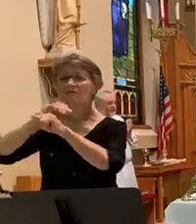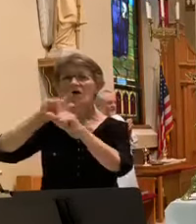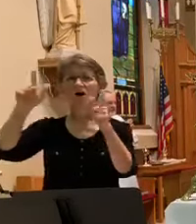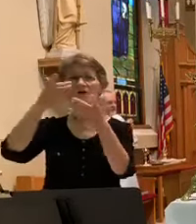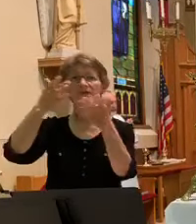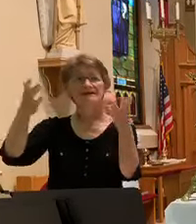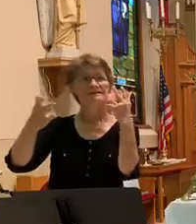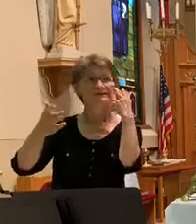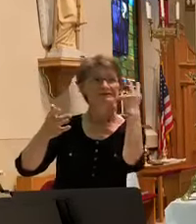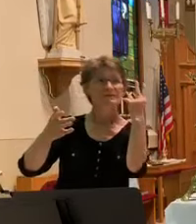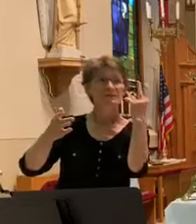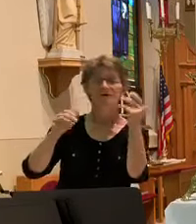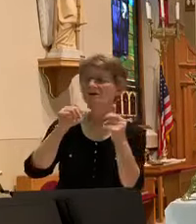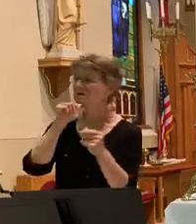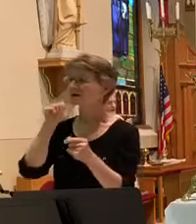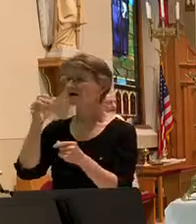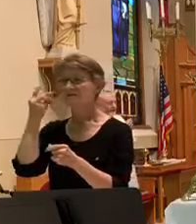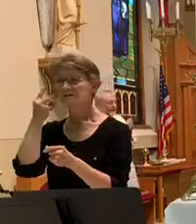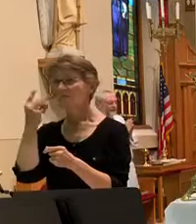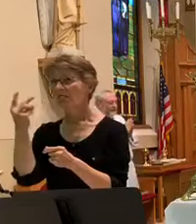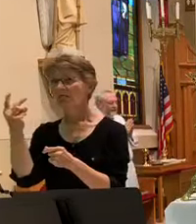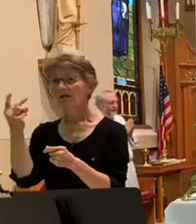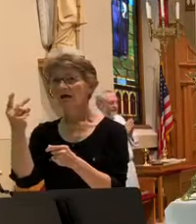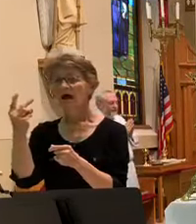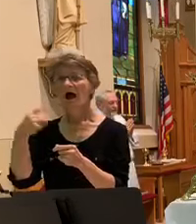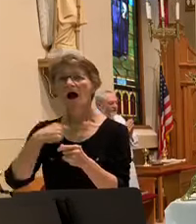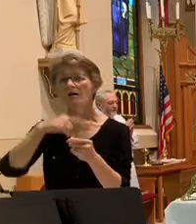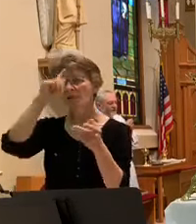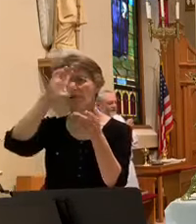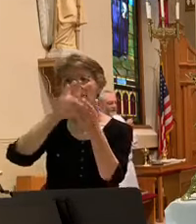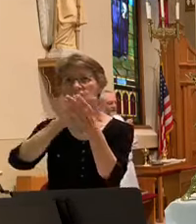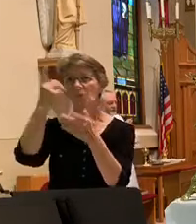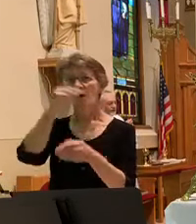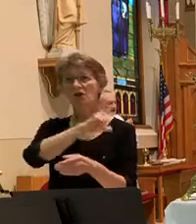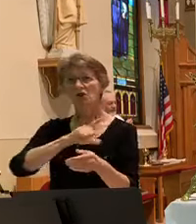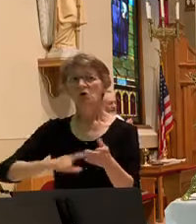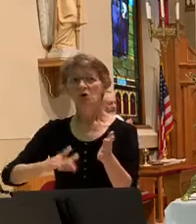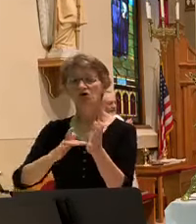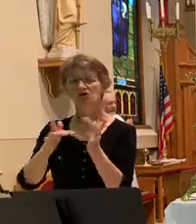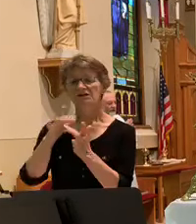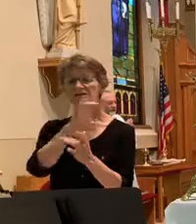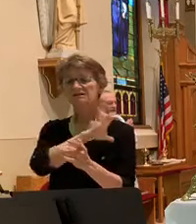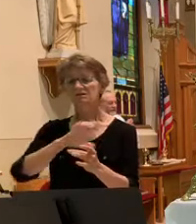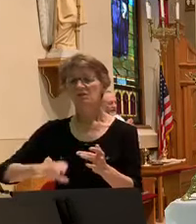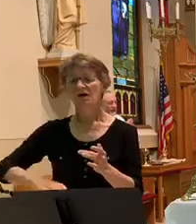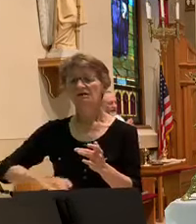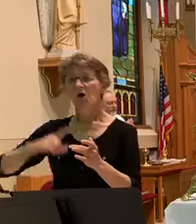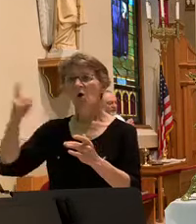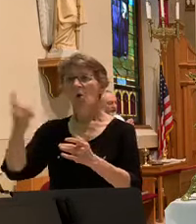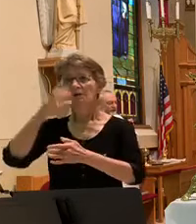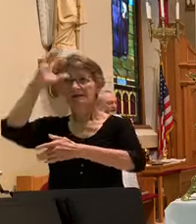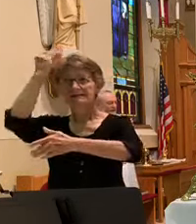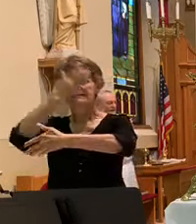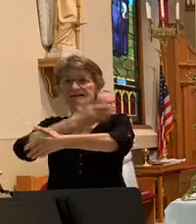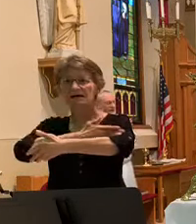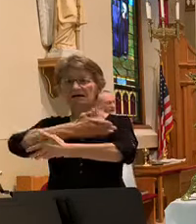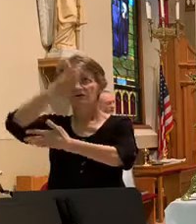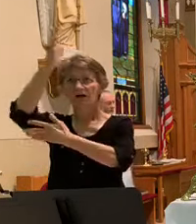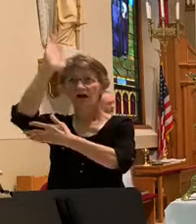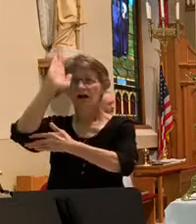things visible and invisible. I believe in one Lord Jesus Christ, the only begotten Son of